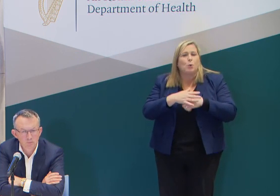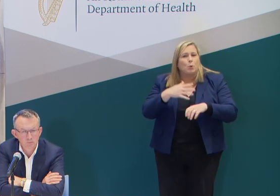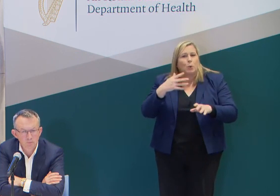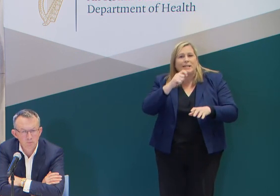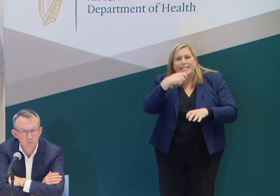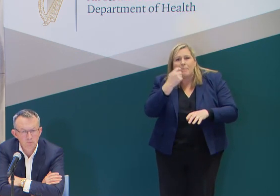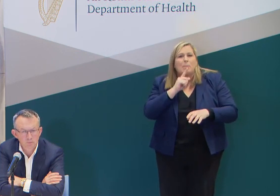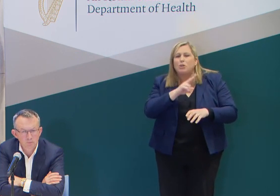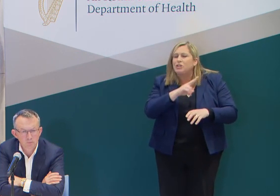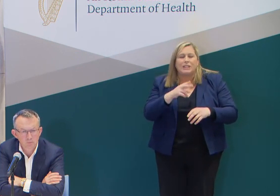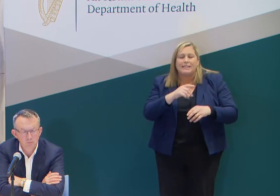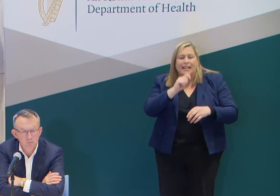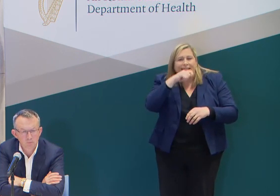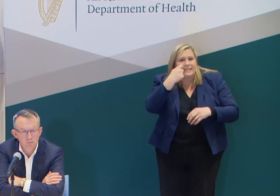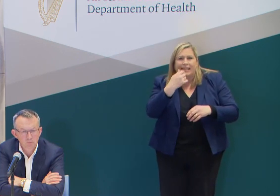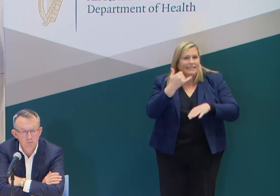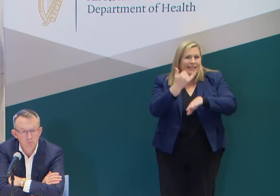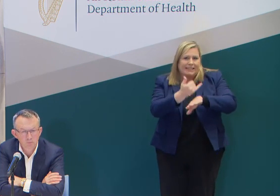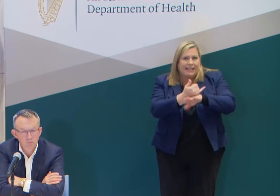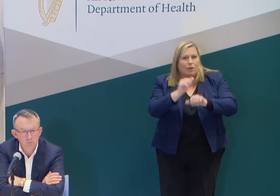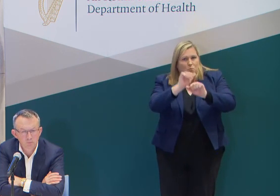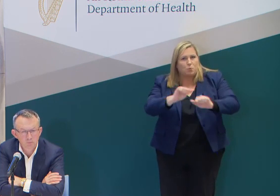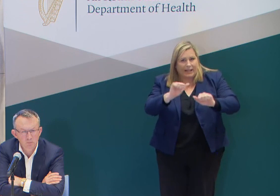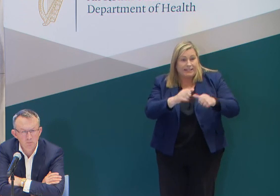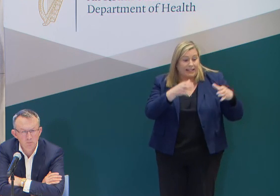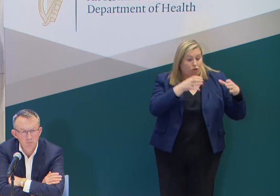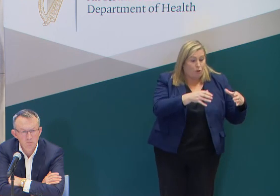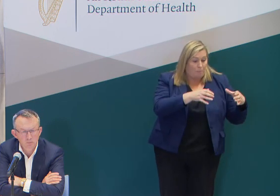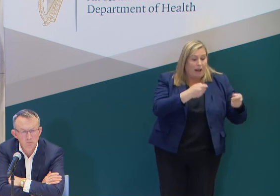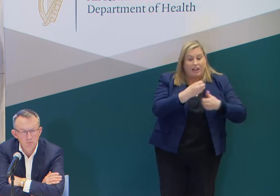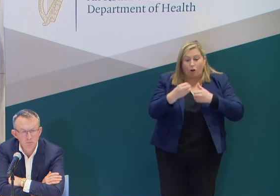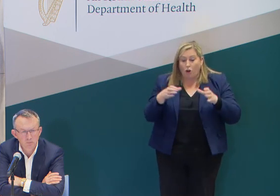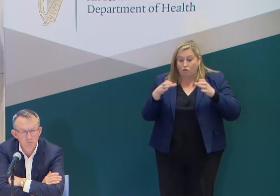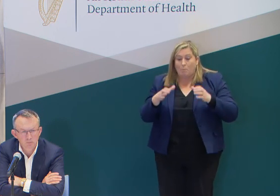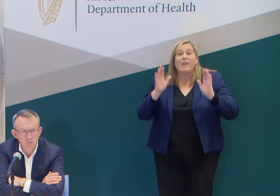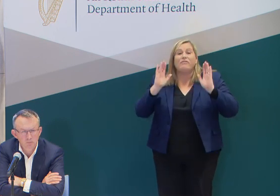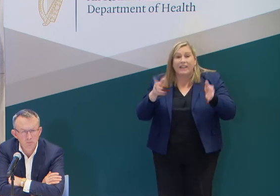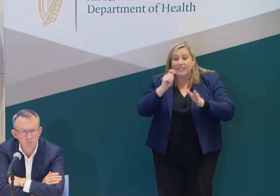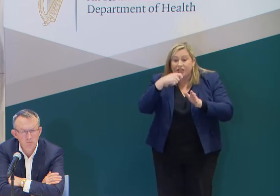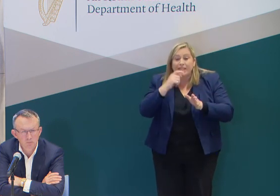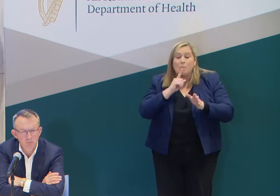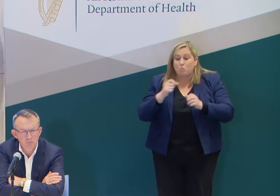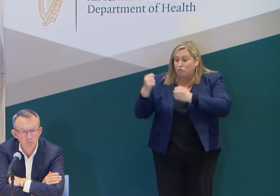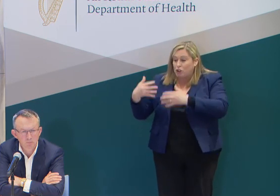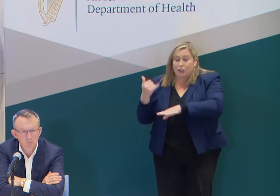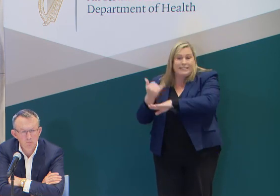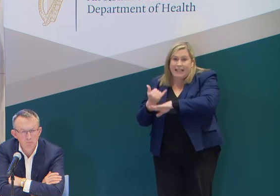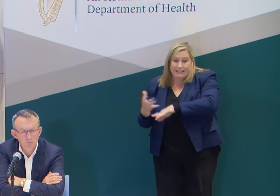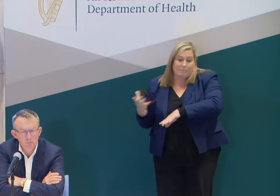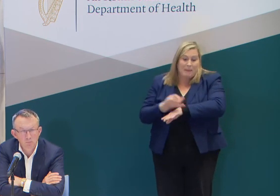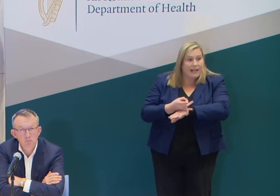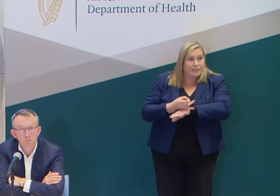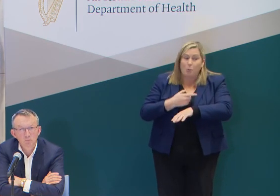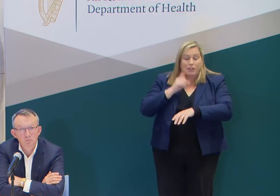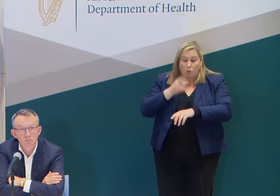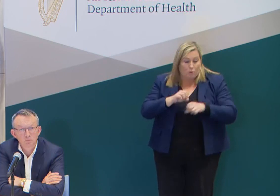but have not yet had that specimen taken. And then there's another cohort that maybe have been sampled, but have not yet received a result. So I don't